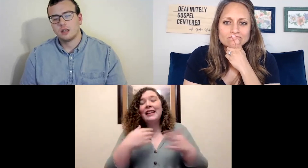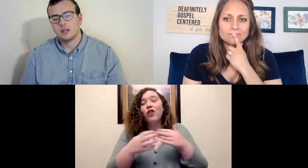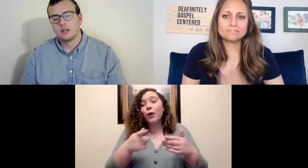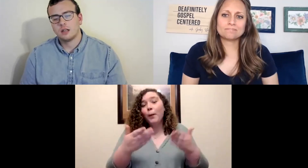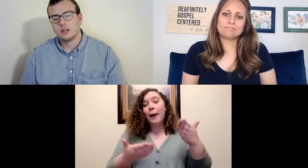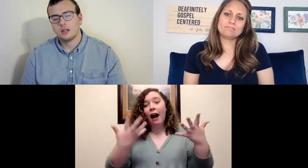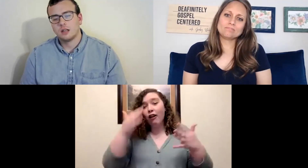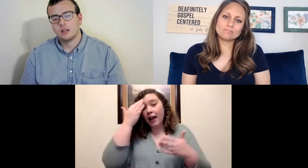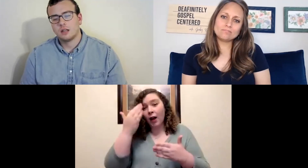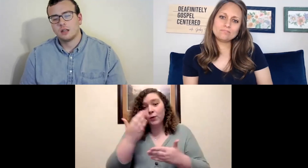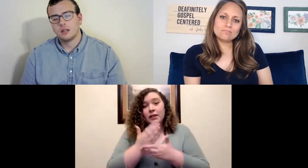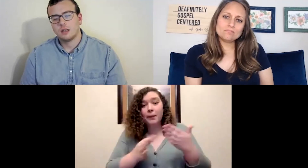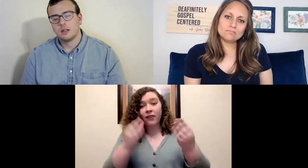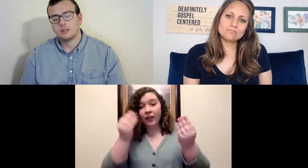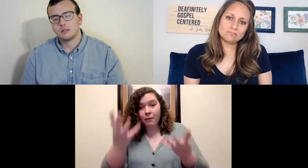call people